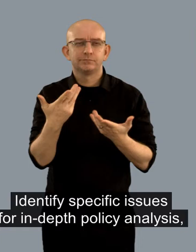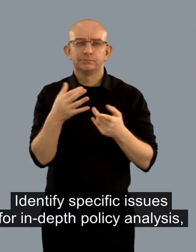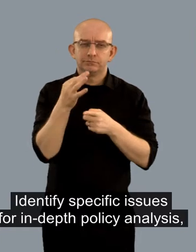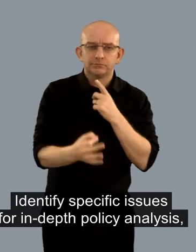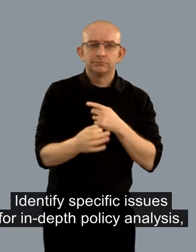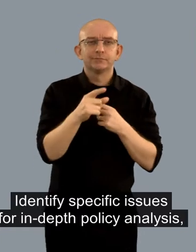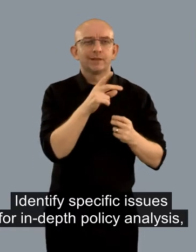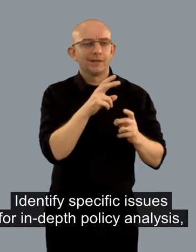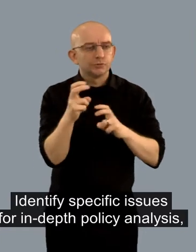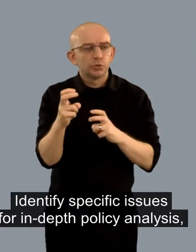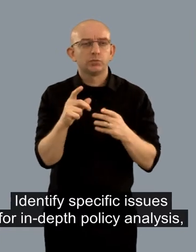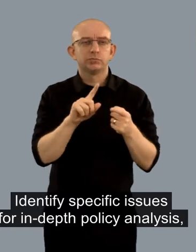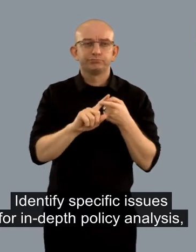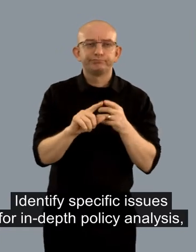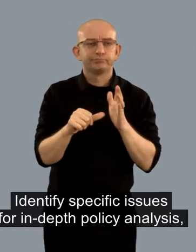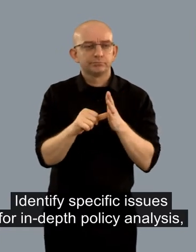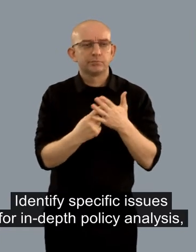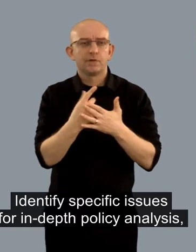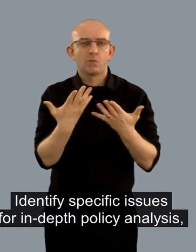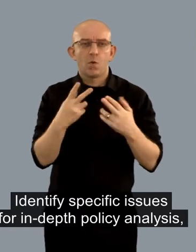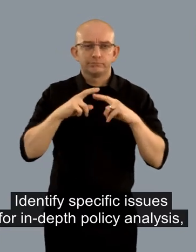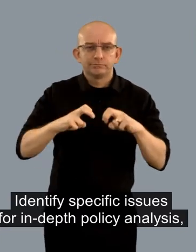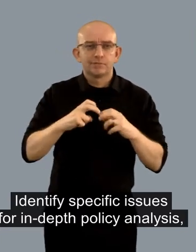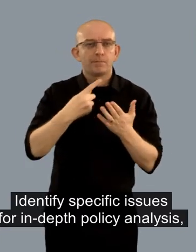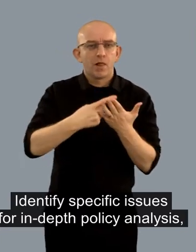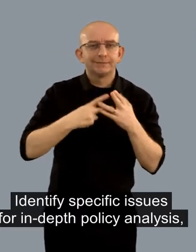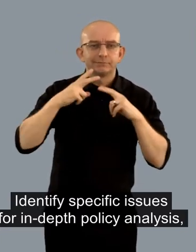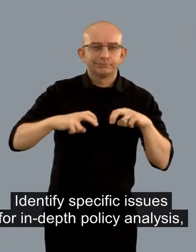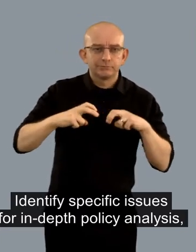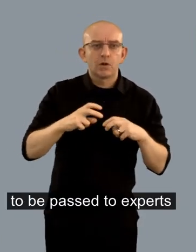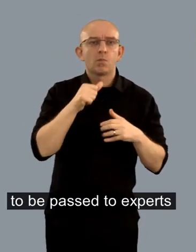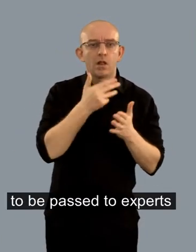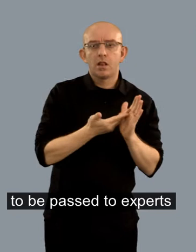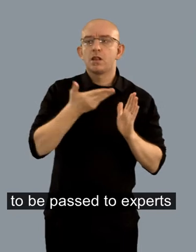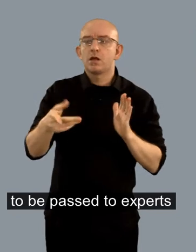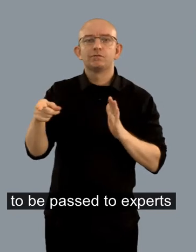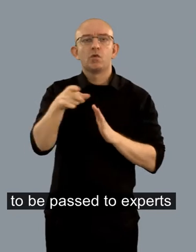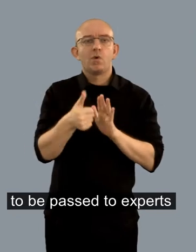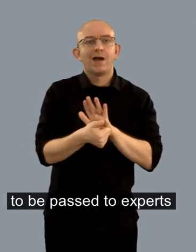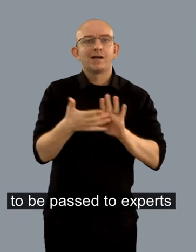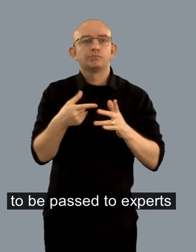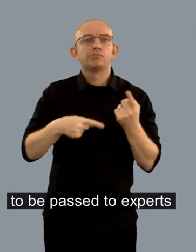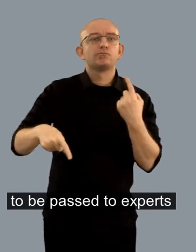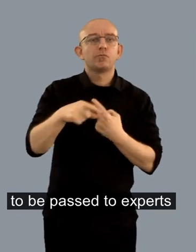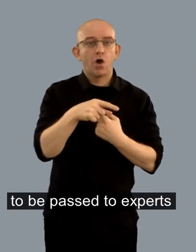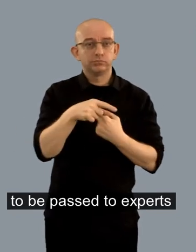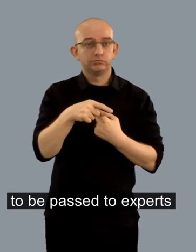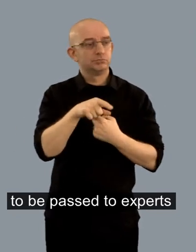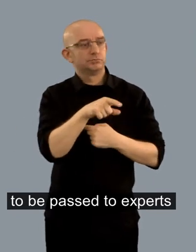Identify specific issues for in-depth policy analysis. To be passed to experts